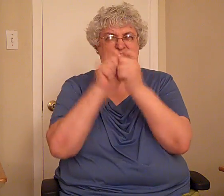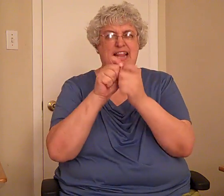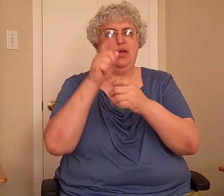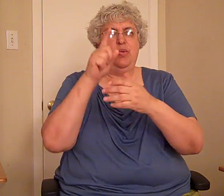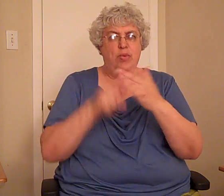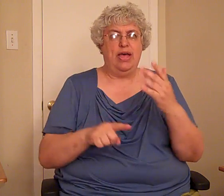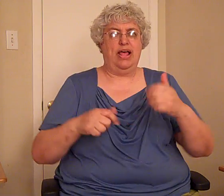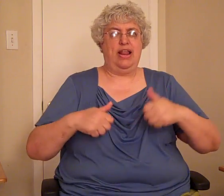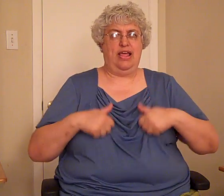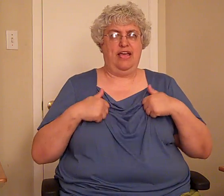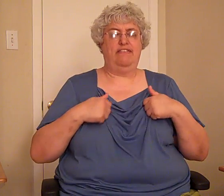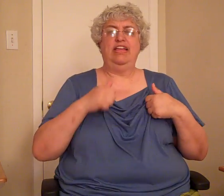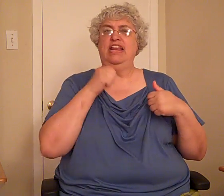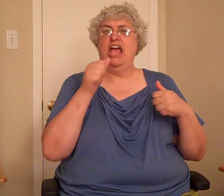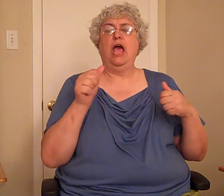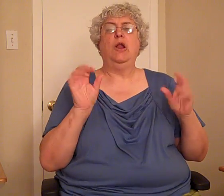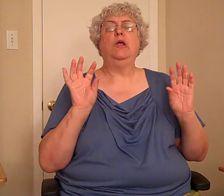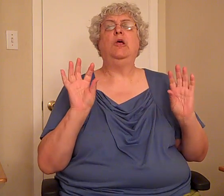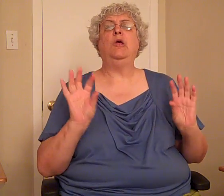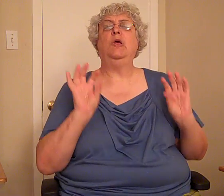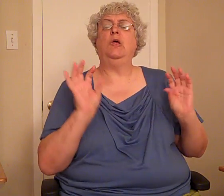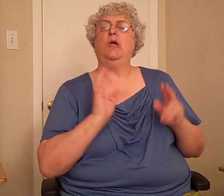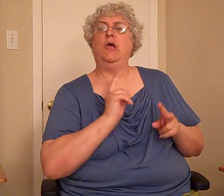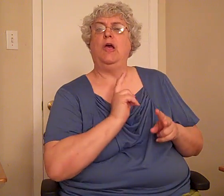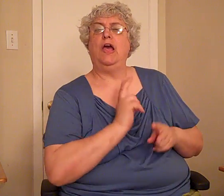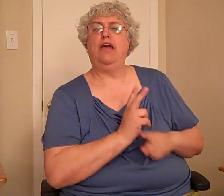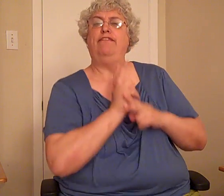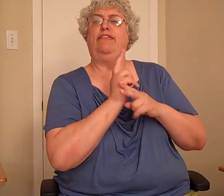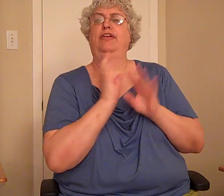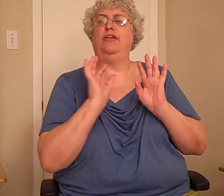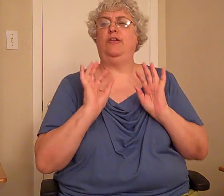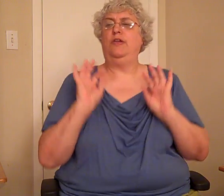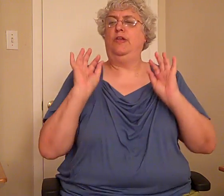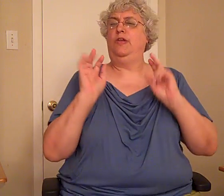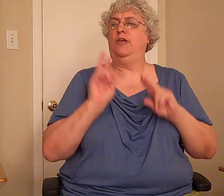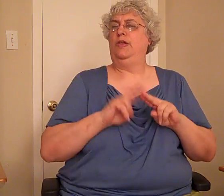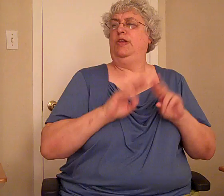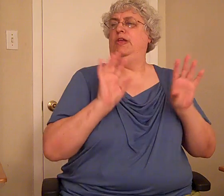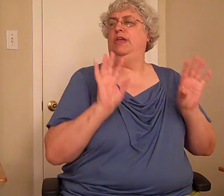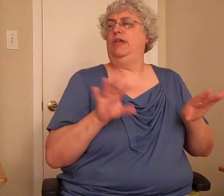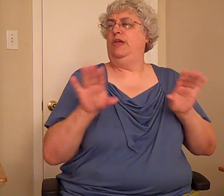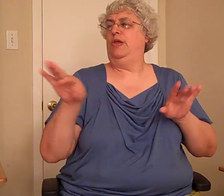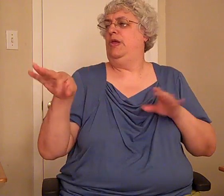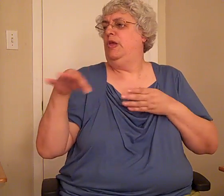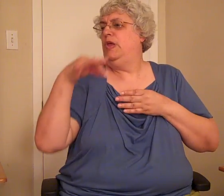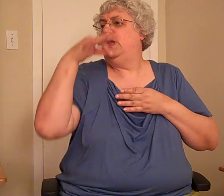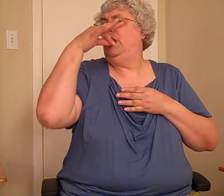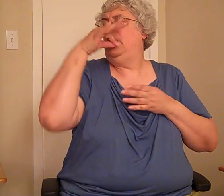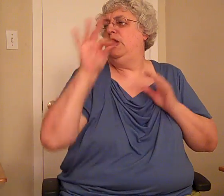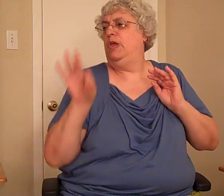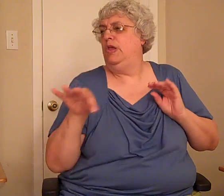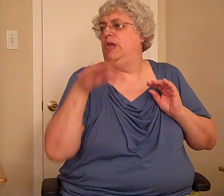This is not fluff call. This is not, just sit around and, just share the